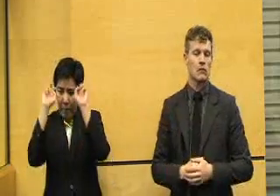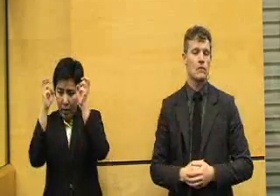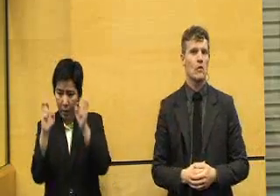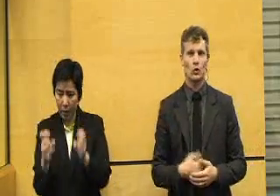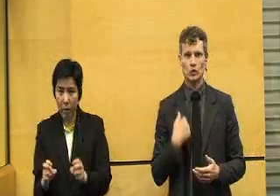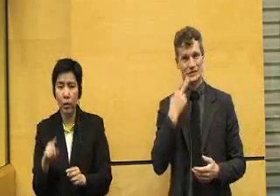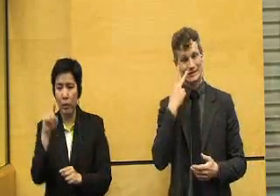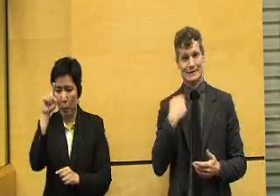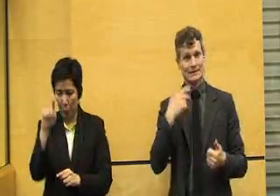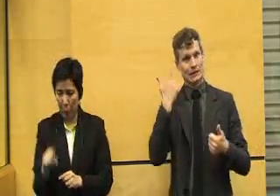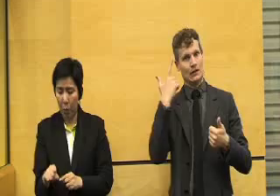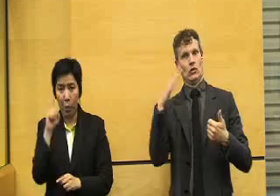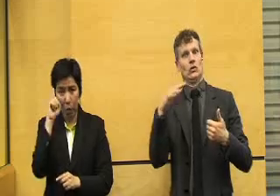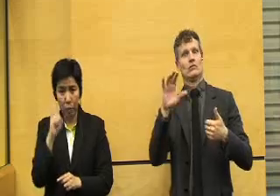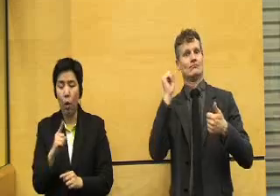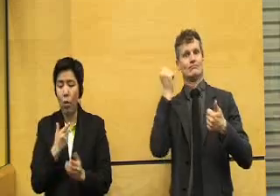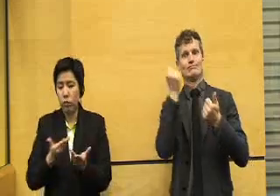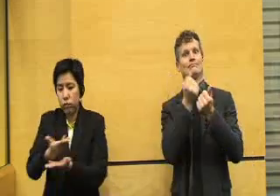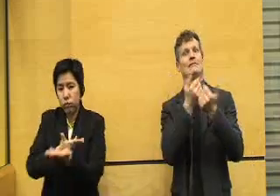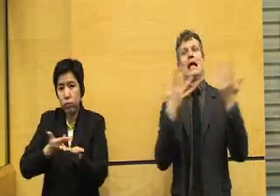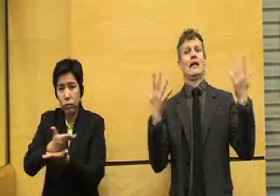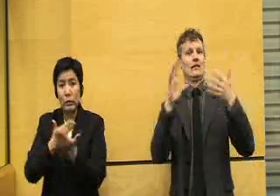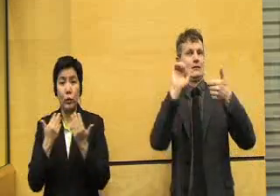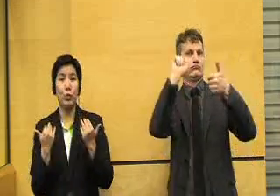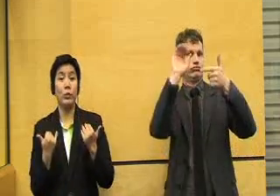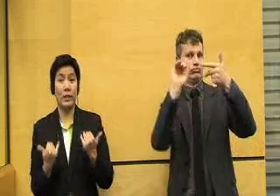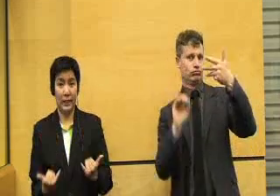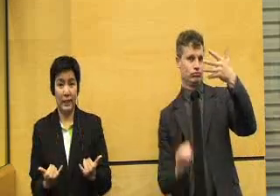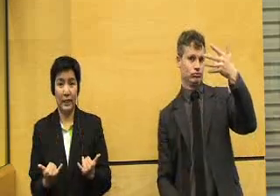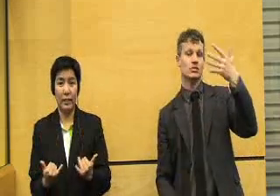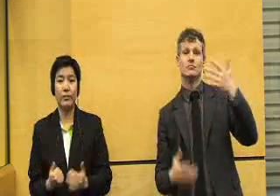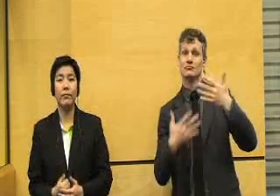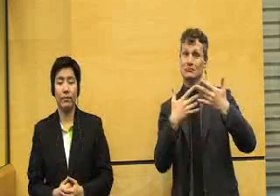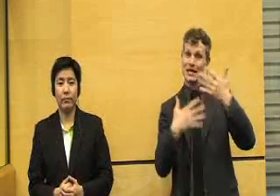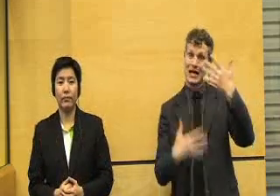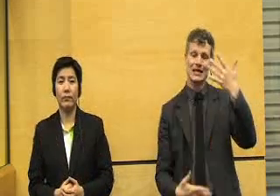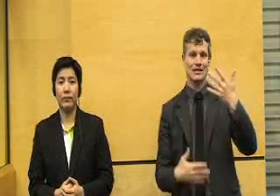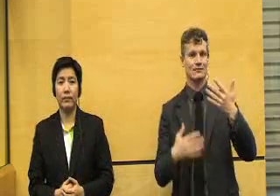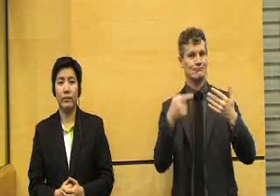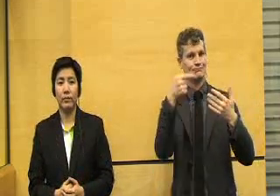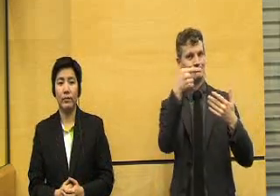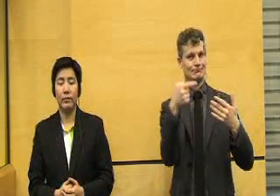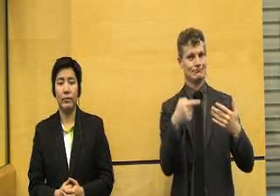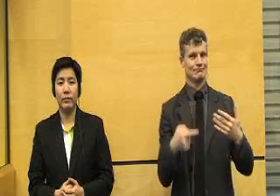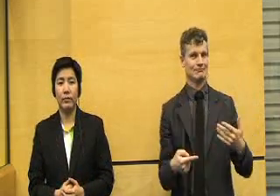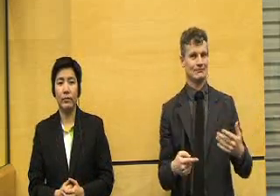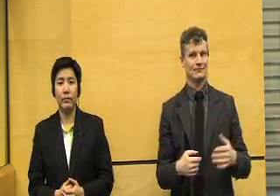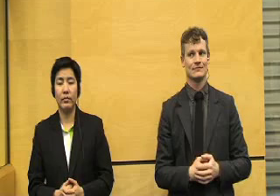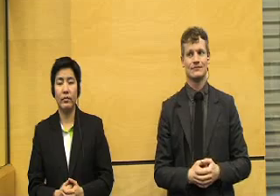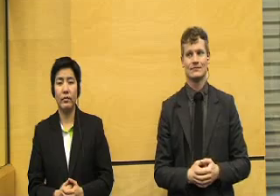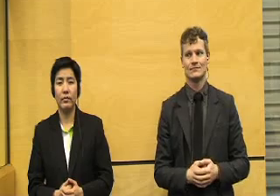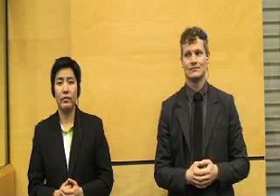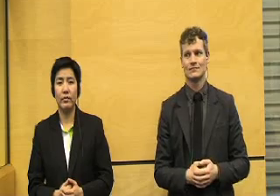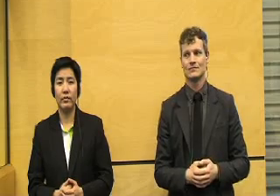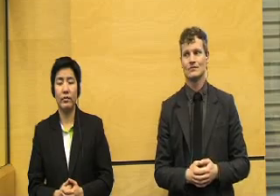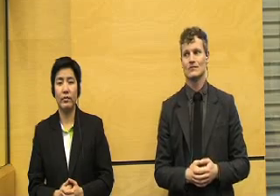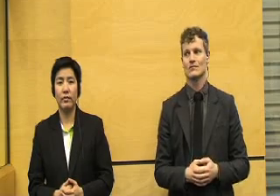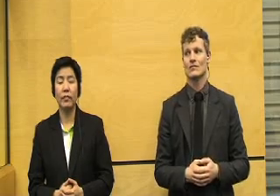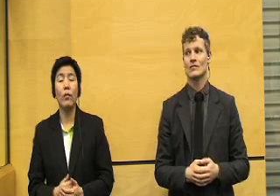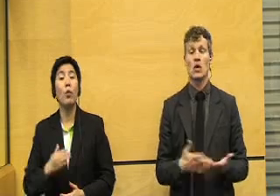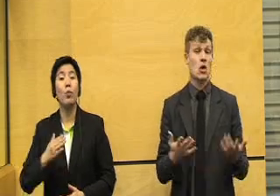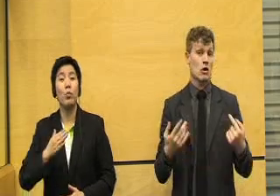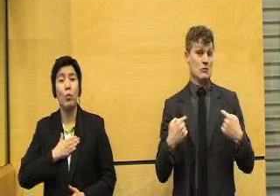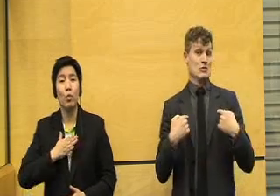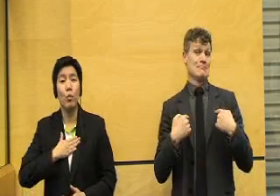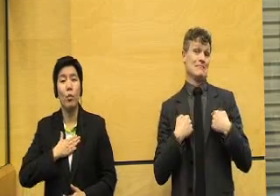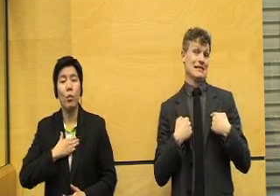in this dialogue. Accordingly, I might hasten to draw my report to a conclusion. I